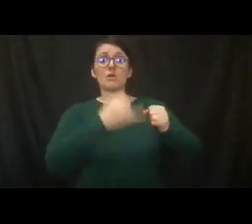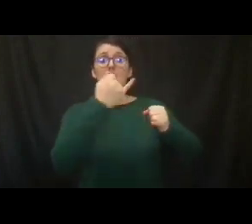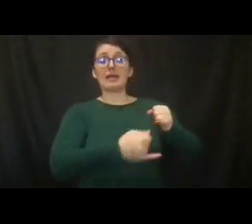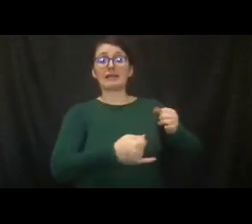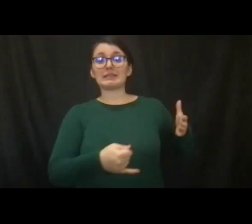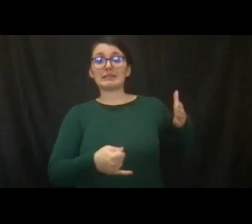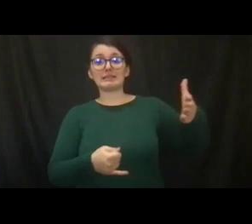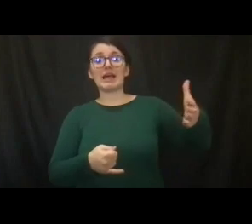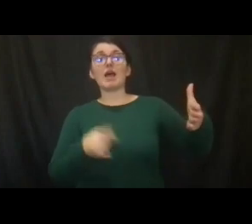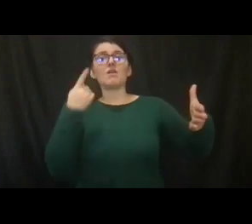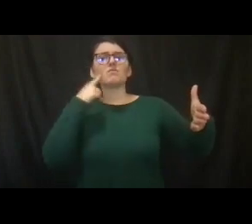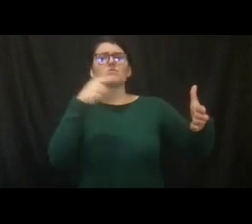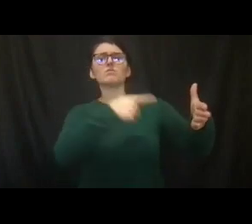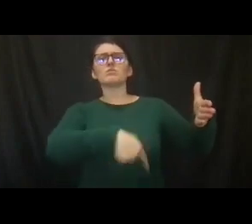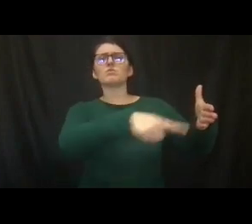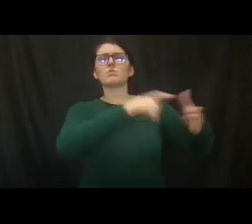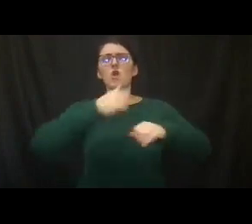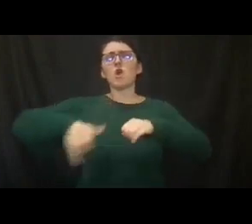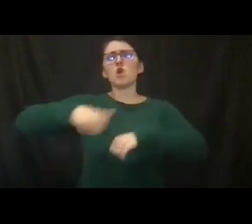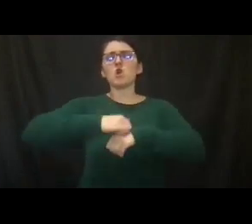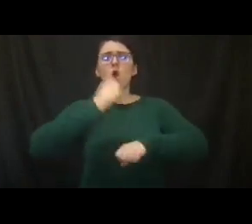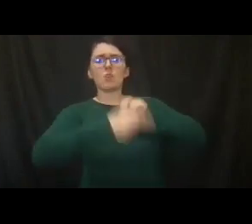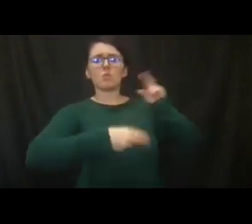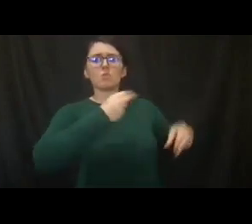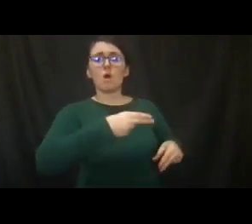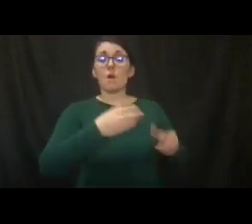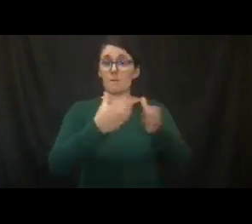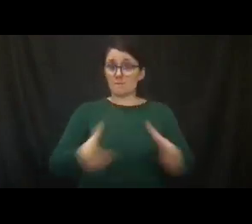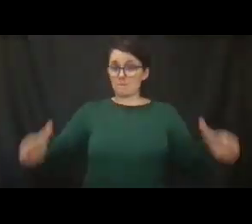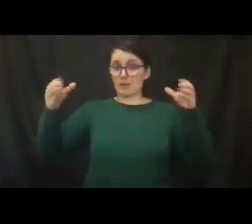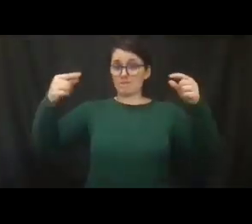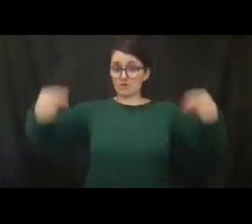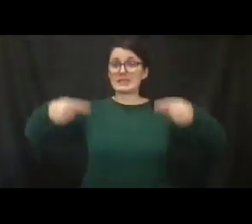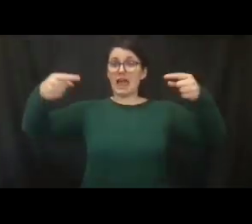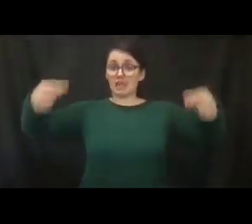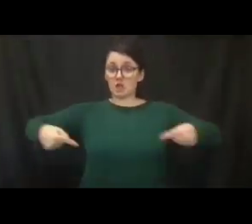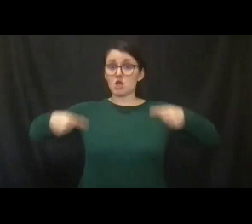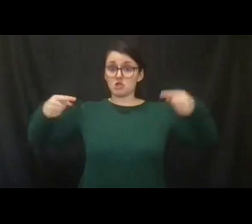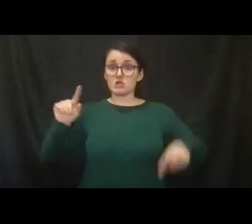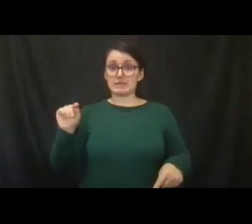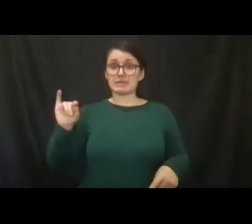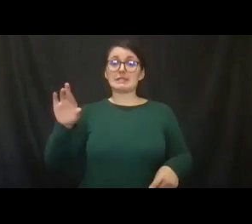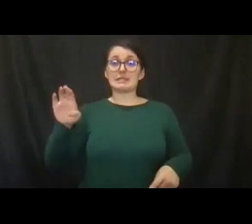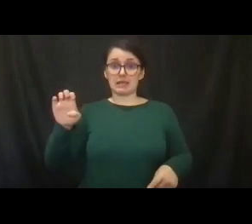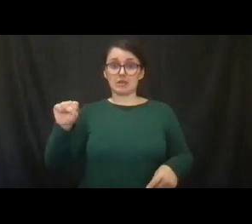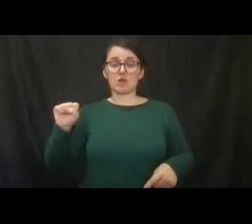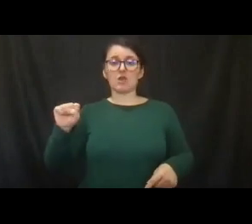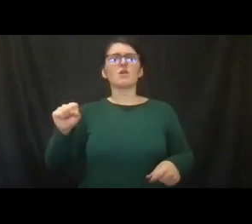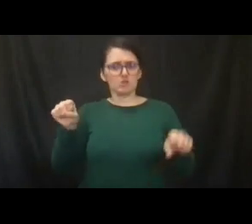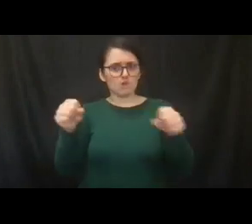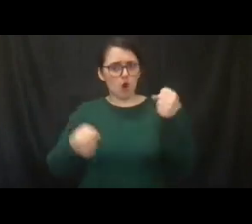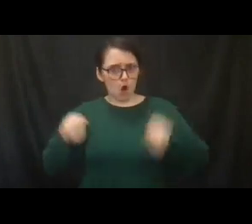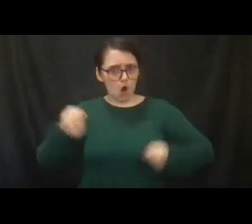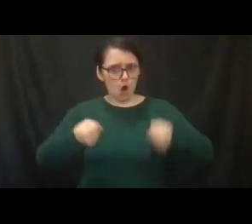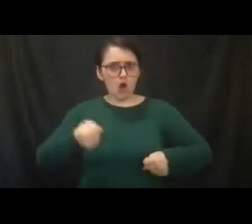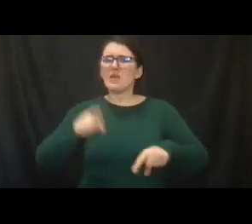yard debris. We've got a bin for tires. Those big tires, car tires, you can't put those